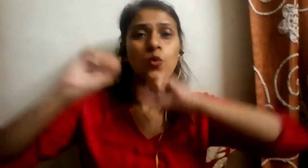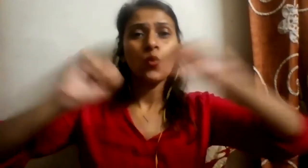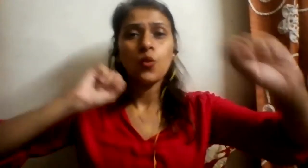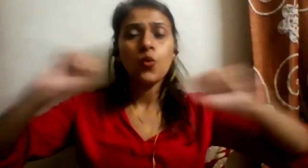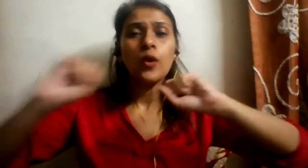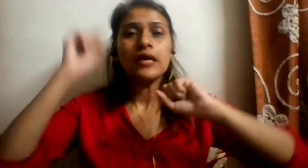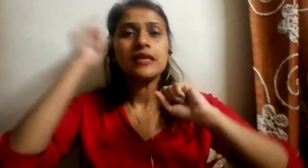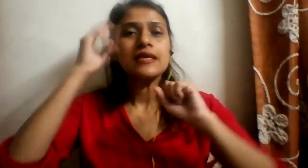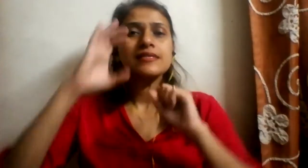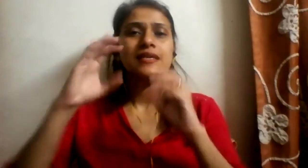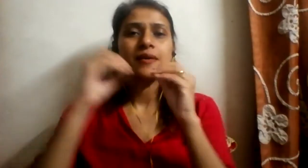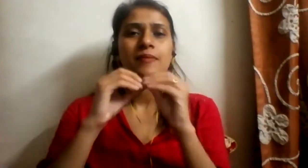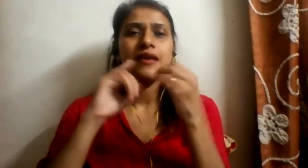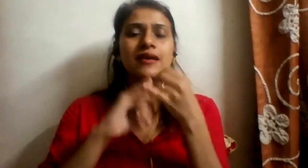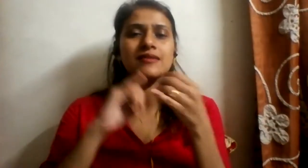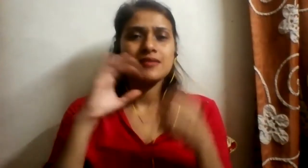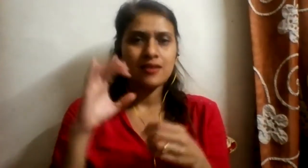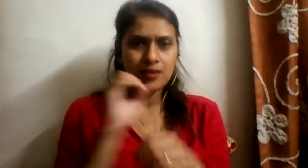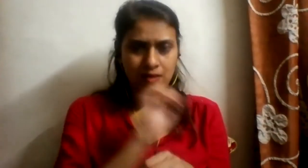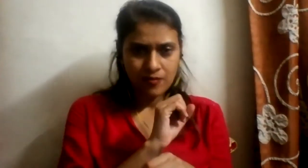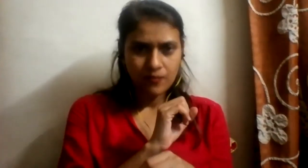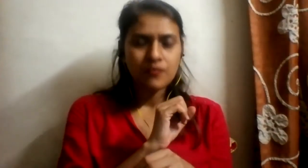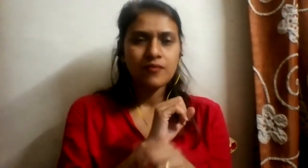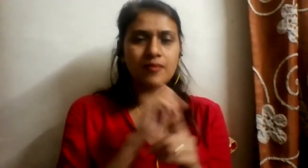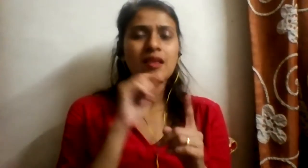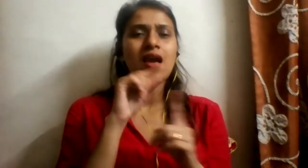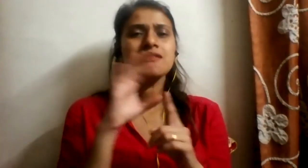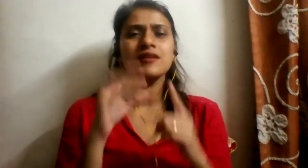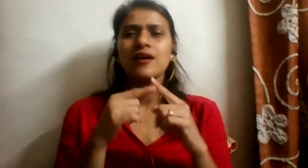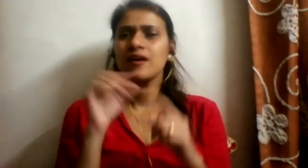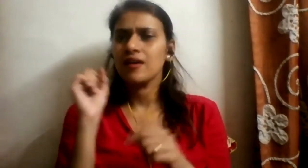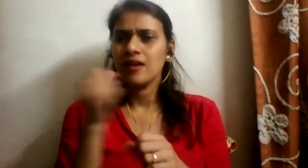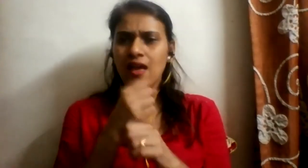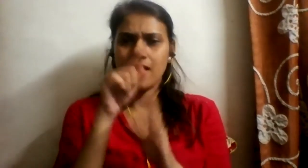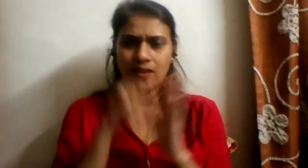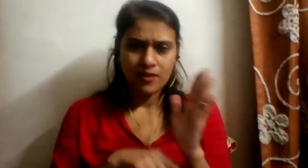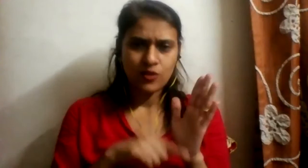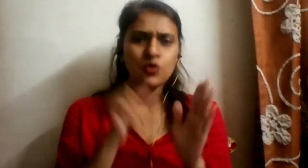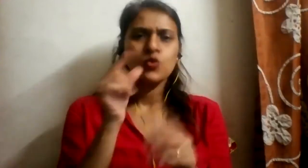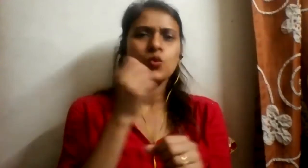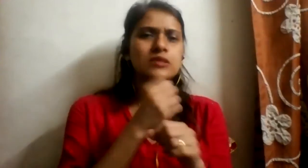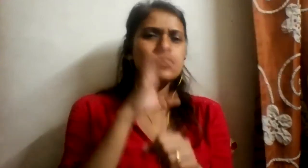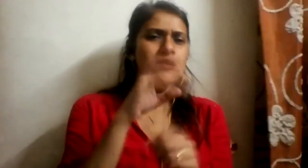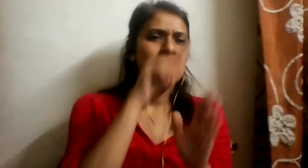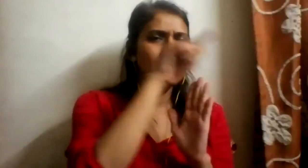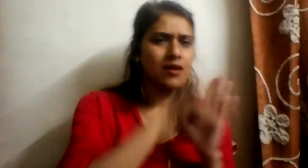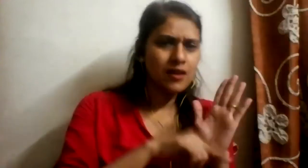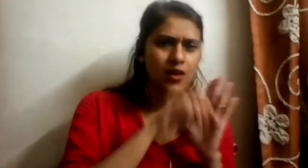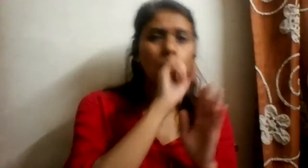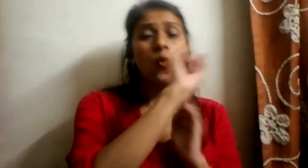guideline. ICT guidelines have already come in. UGC has done it. AICT is already almost there in final stages of doing it, or they've